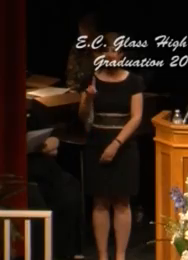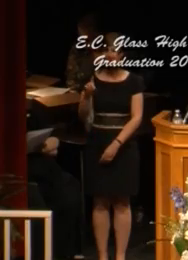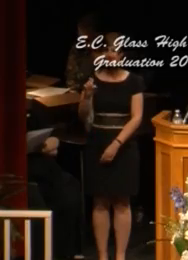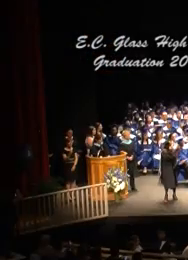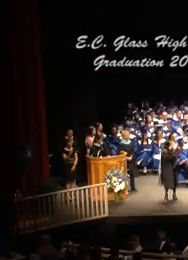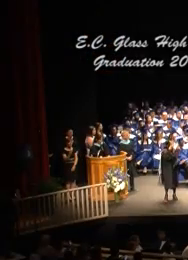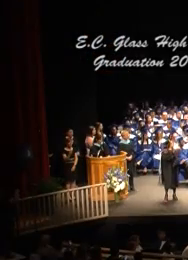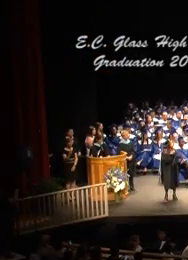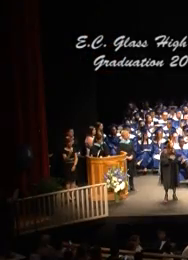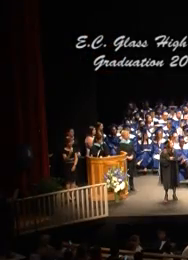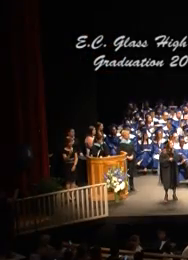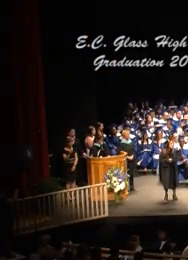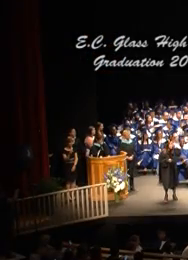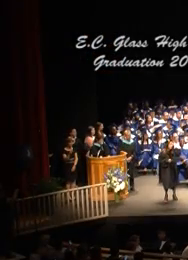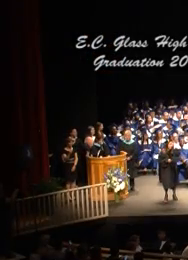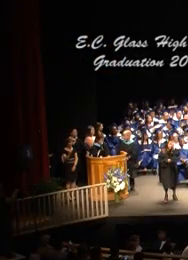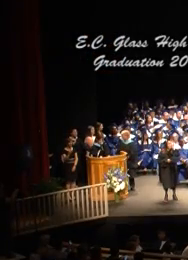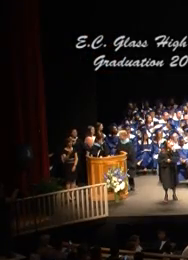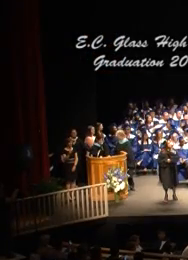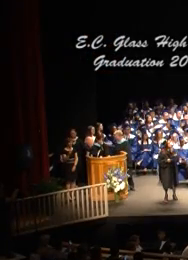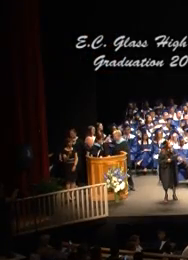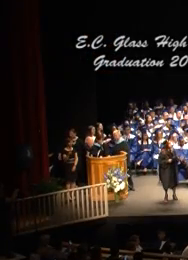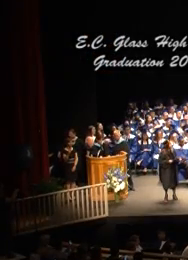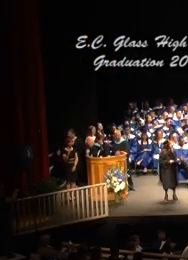Desmond D. Andrews.